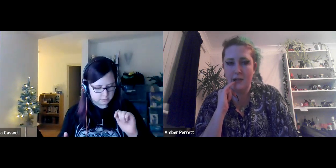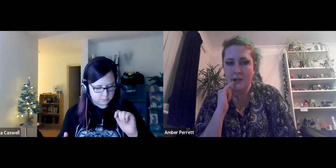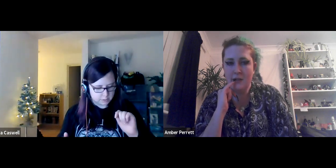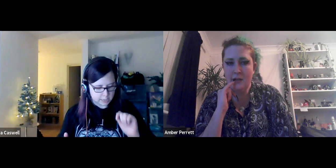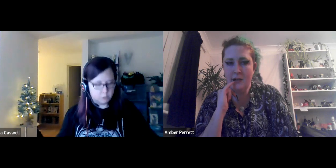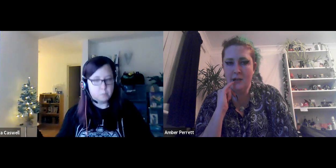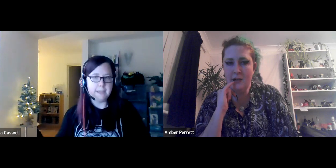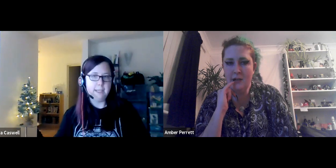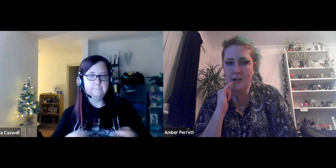How many